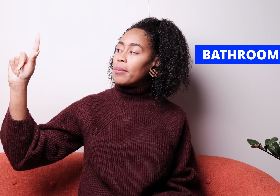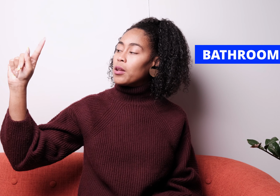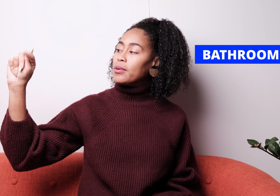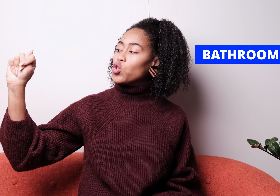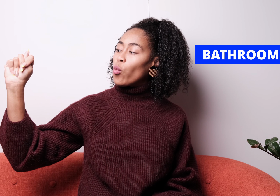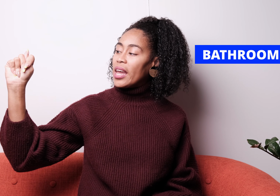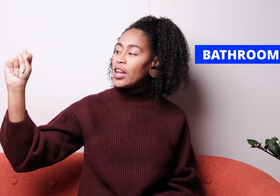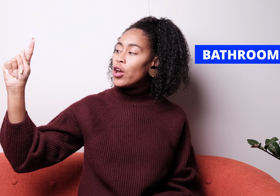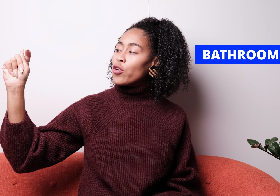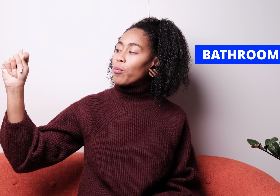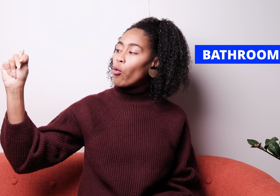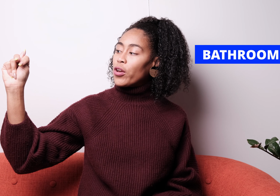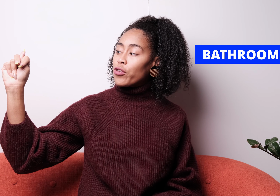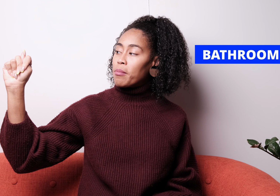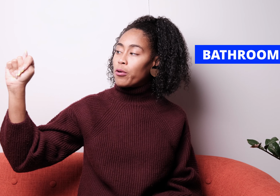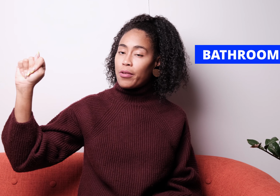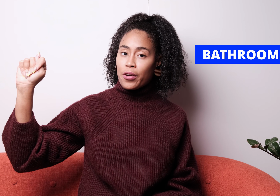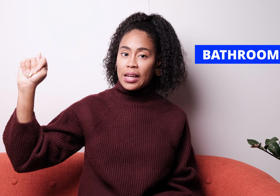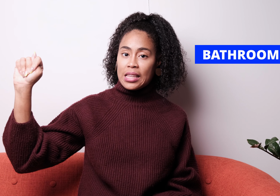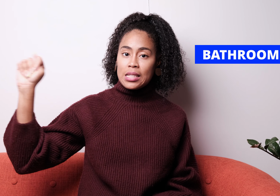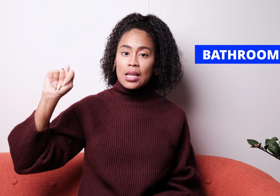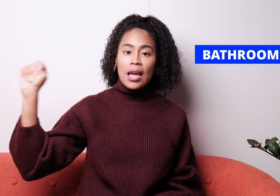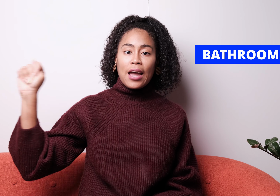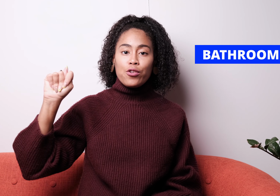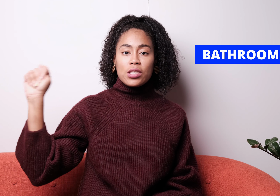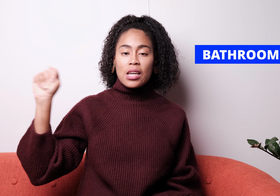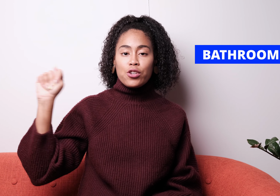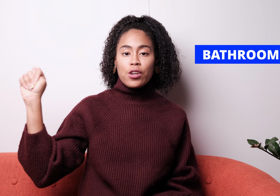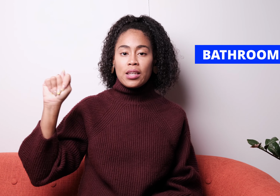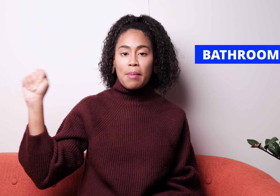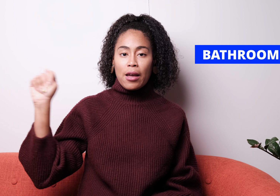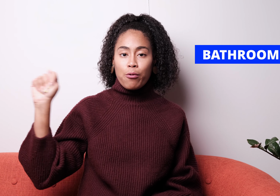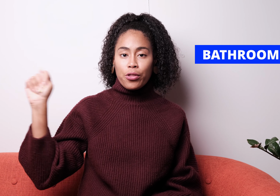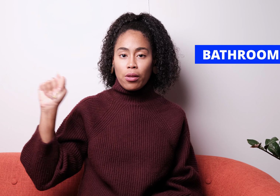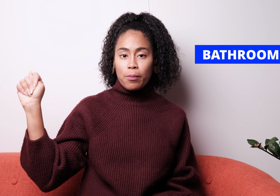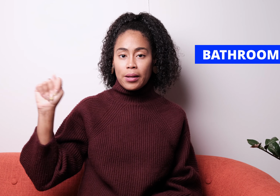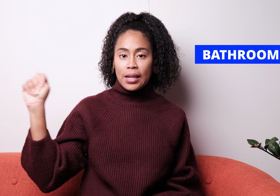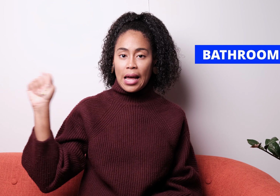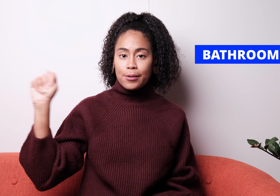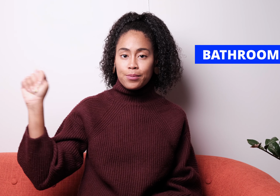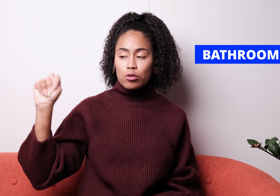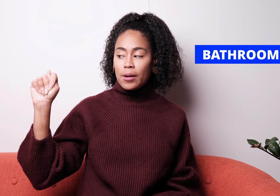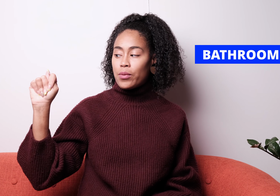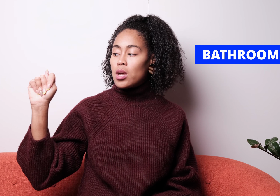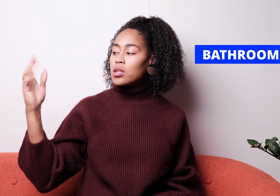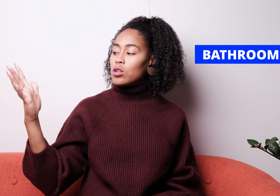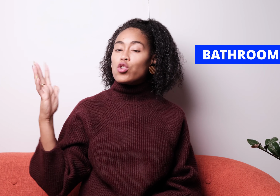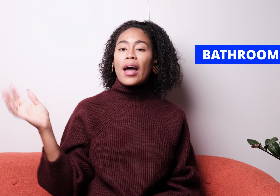put it between your pointer and your middle finger like this, and you just slide your hands back and forth a little bit like that, right? So try it